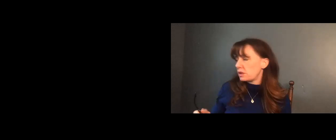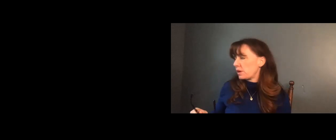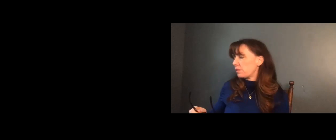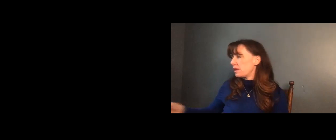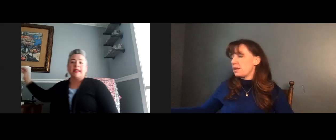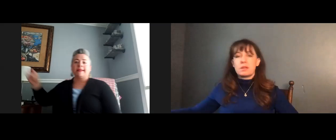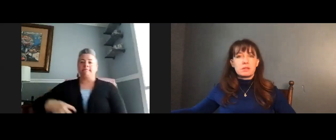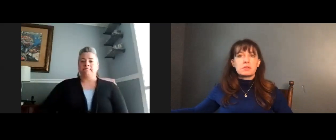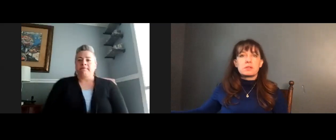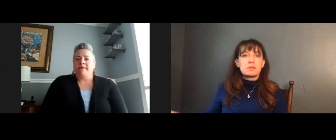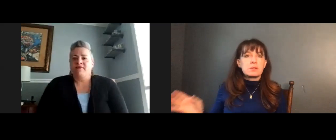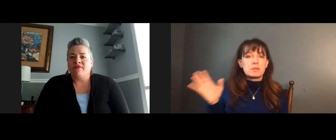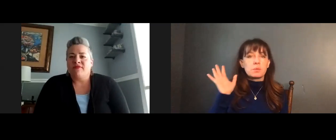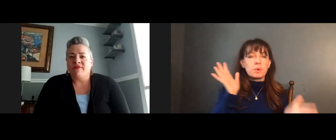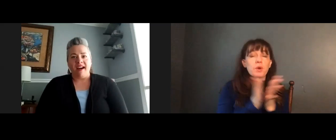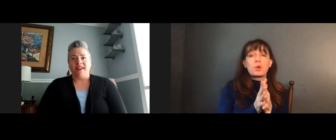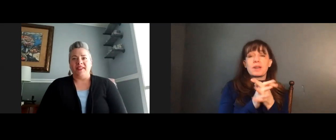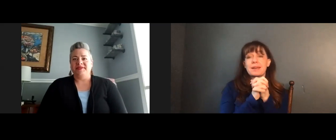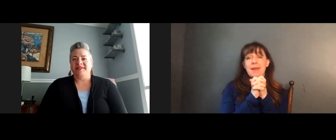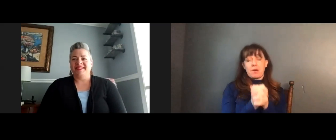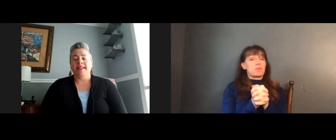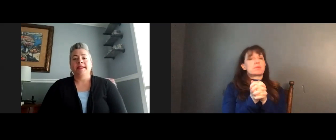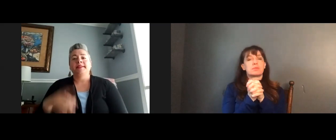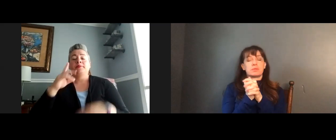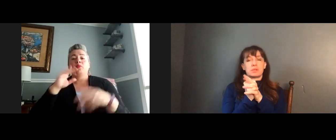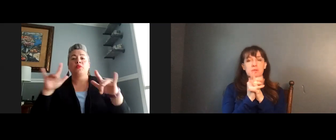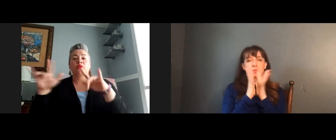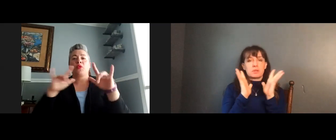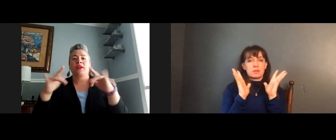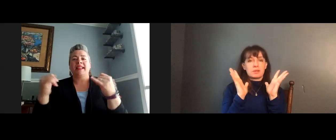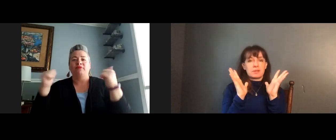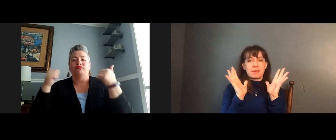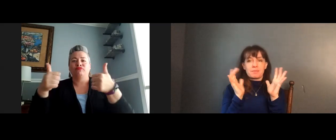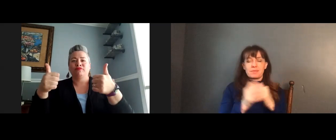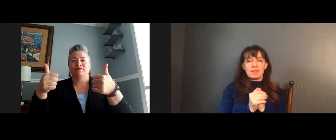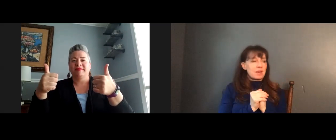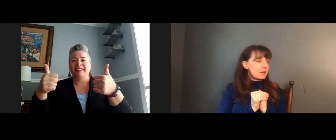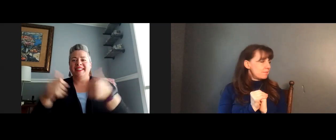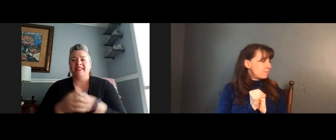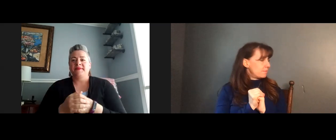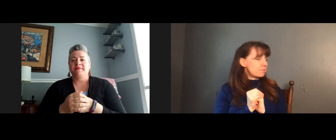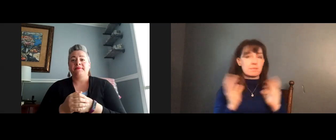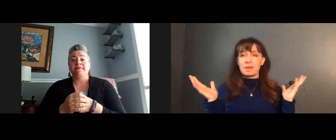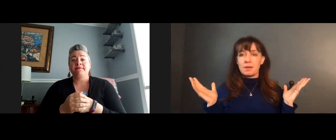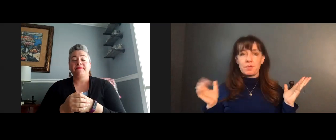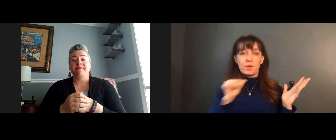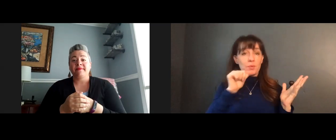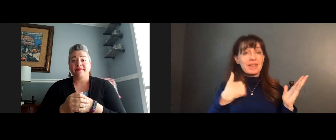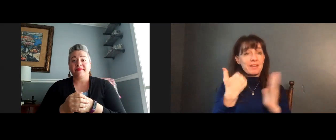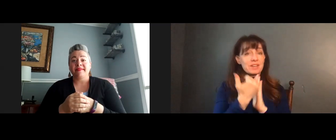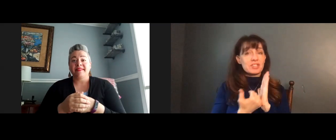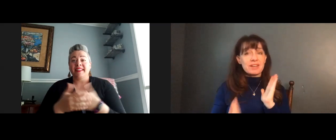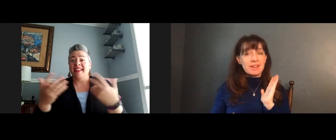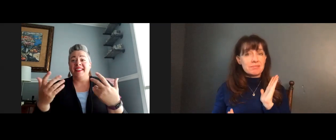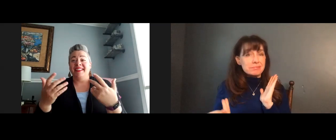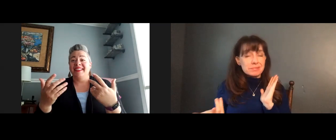there we go so we're recording now yeah um we don't